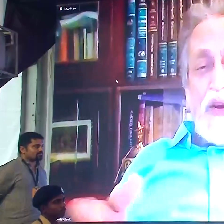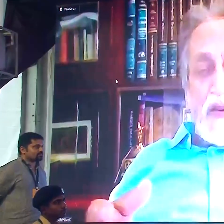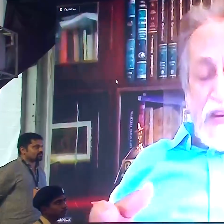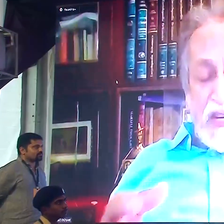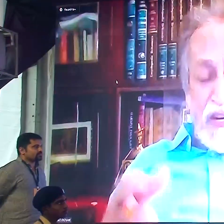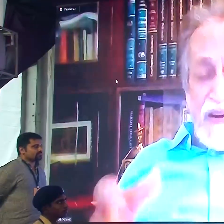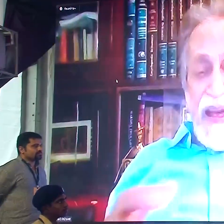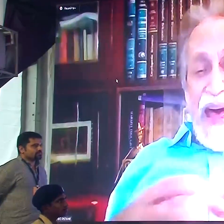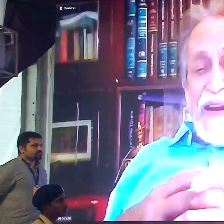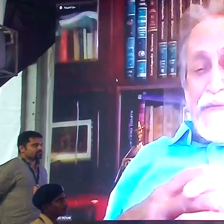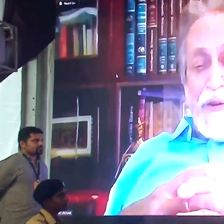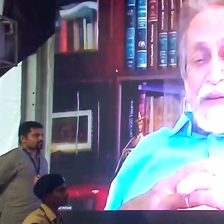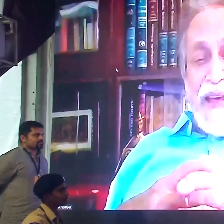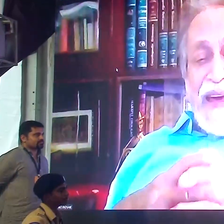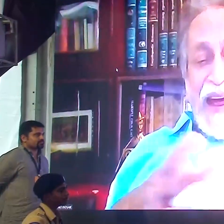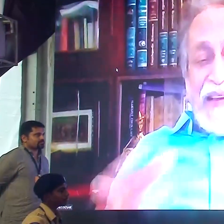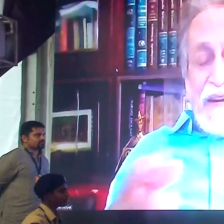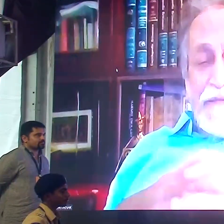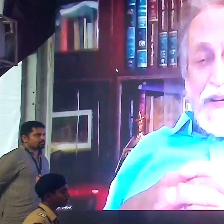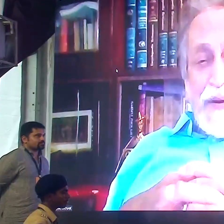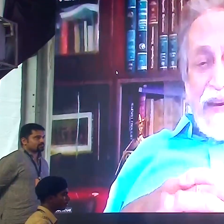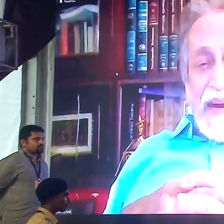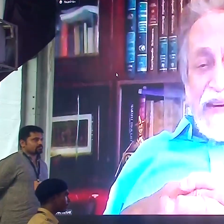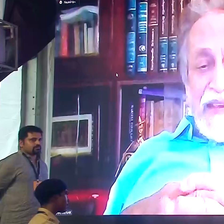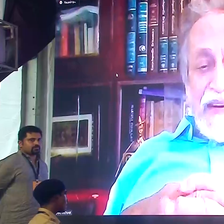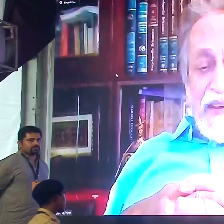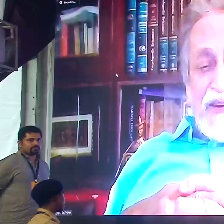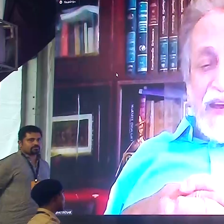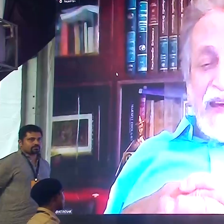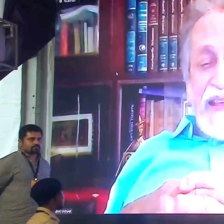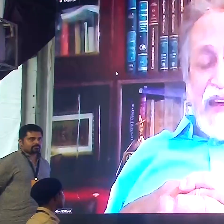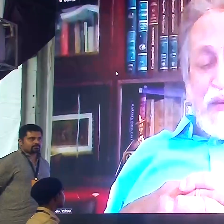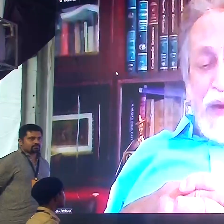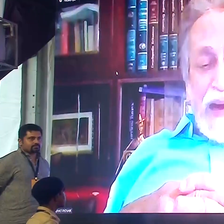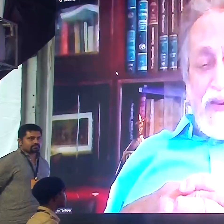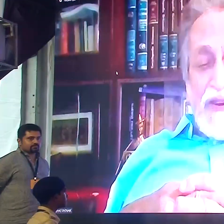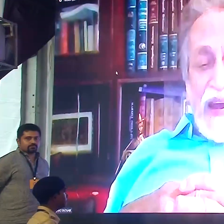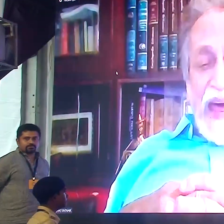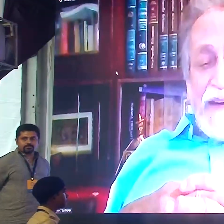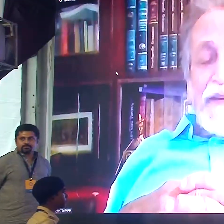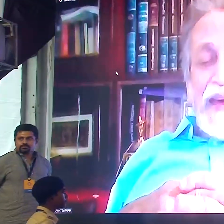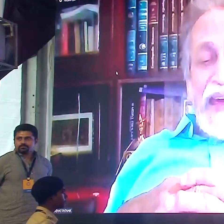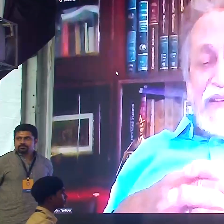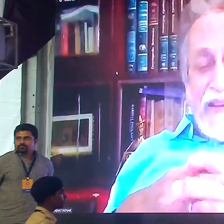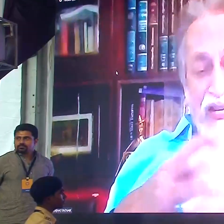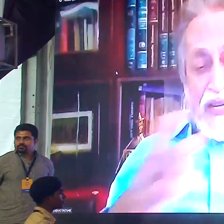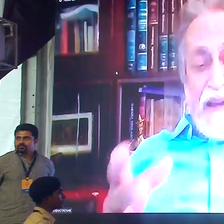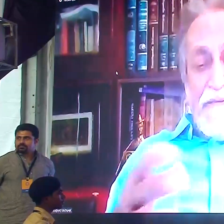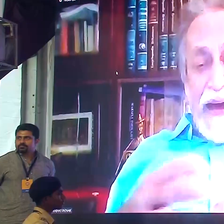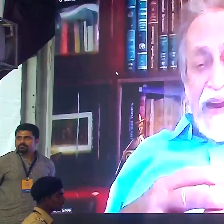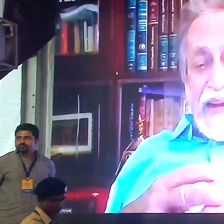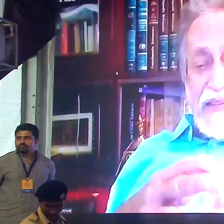well-known contradiction, and of course Keynes referred to it in 1933, that you cannot really have